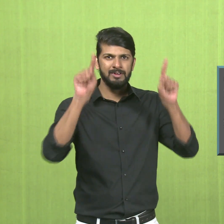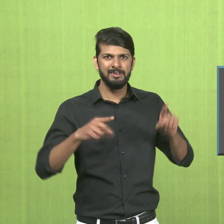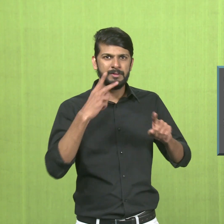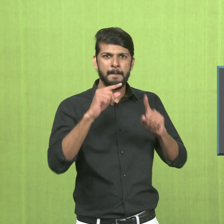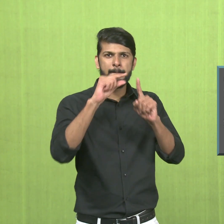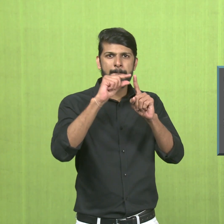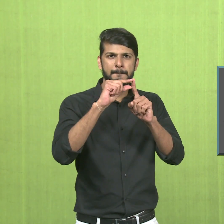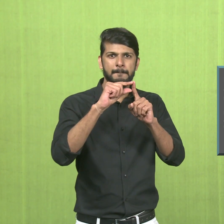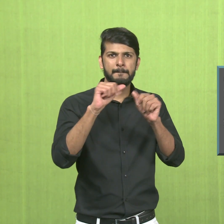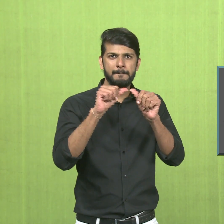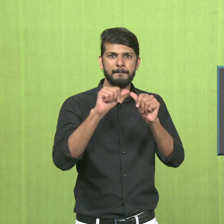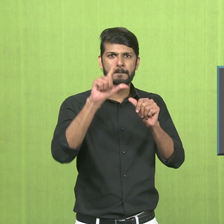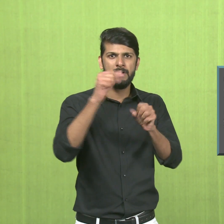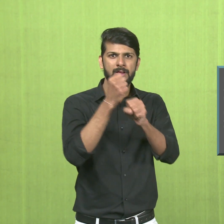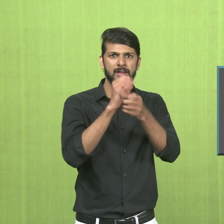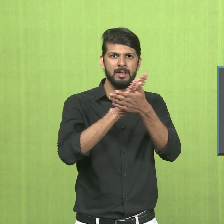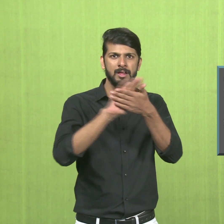The Palghat Devi Chowk.